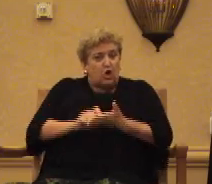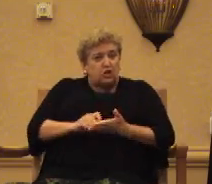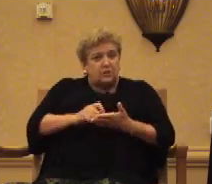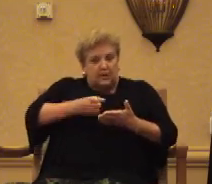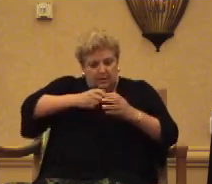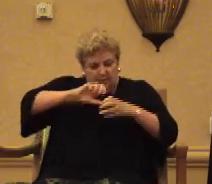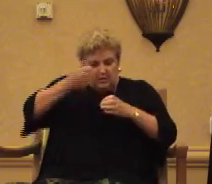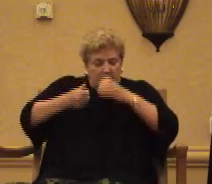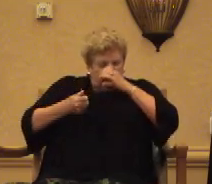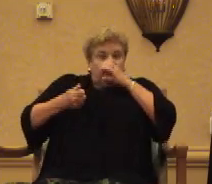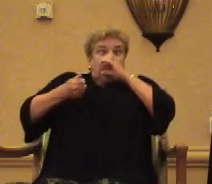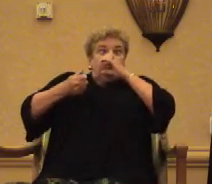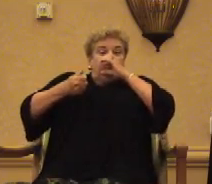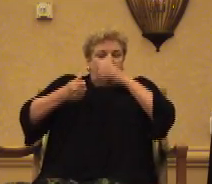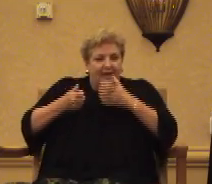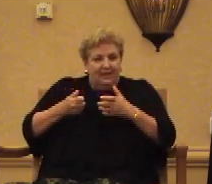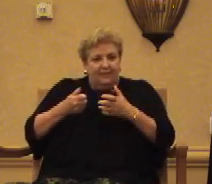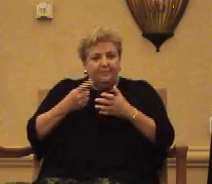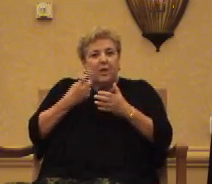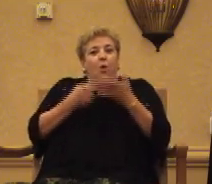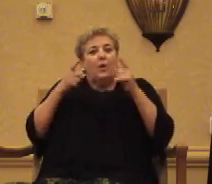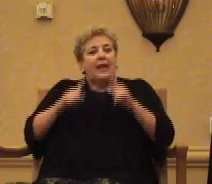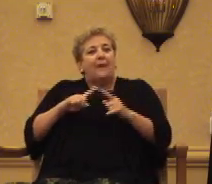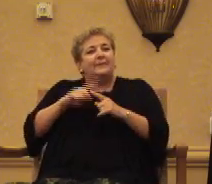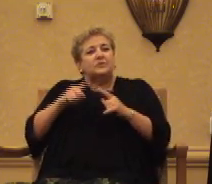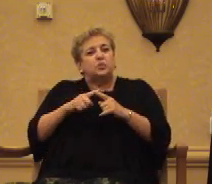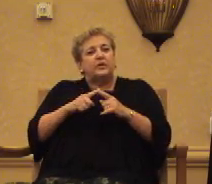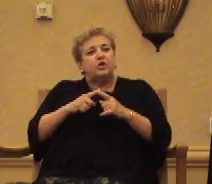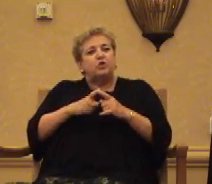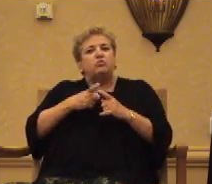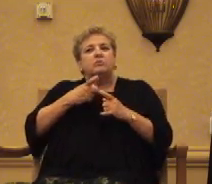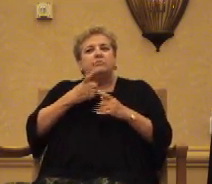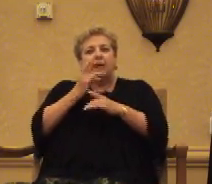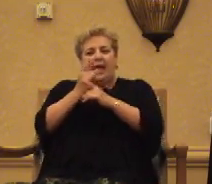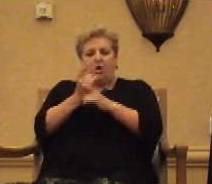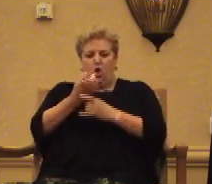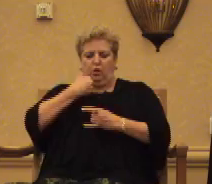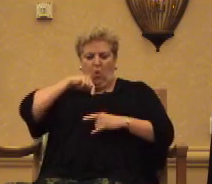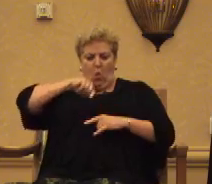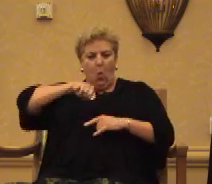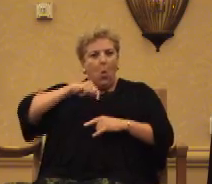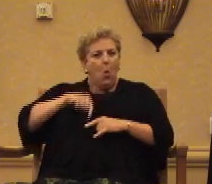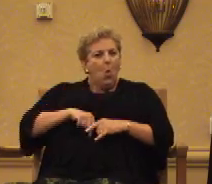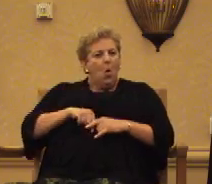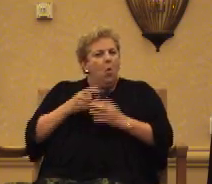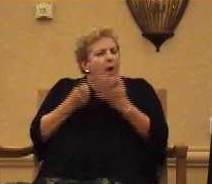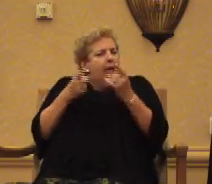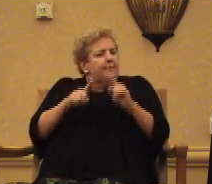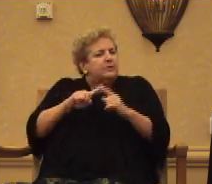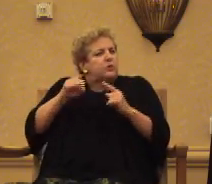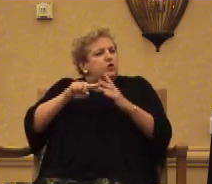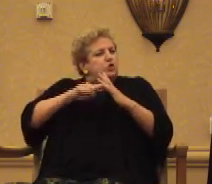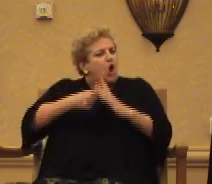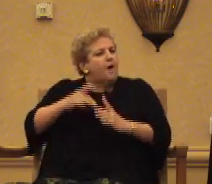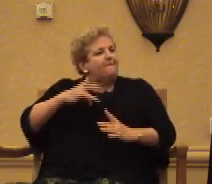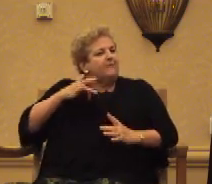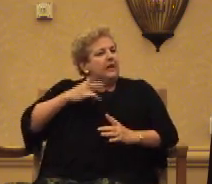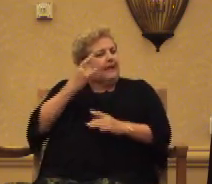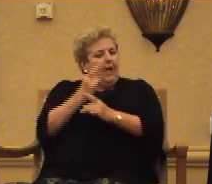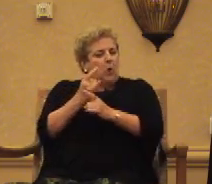to you when you ingest alcohol into your system? What happens to you when you start to feel the effect of the alcohol?